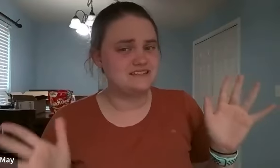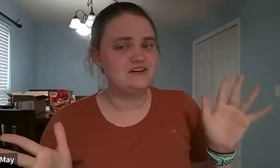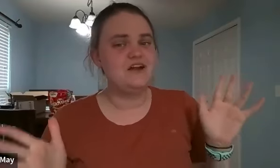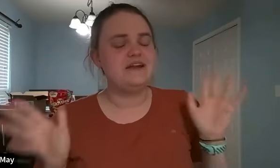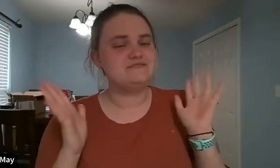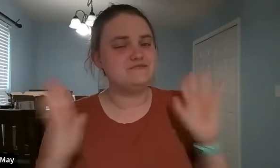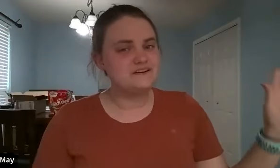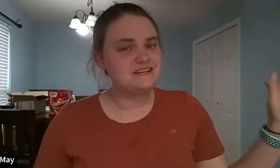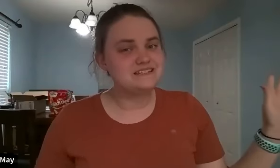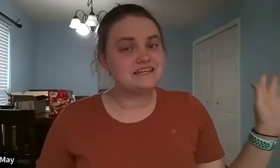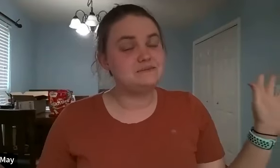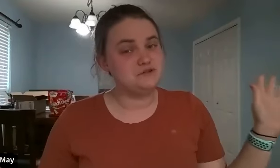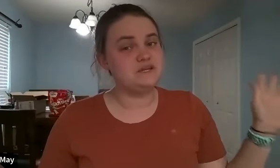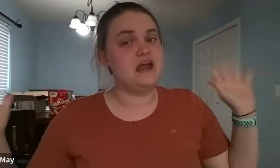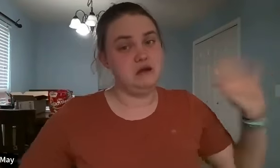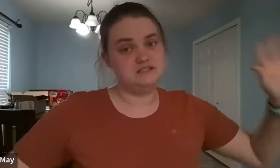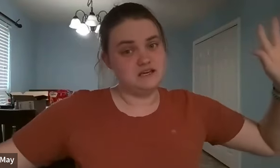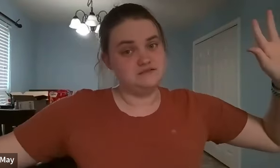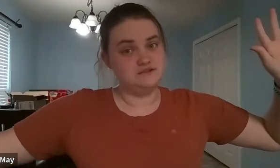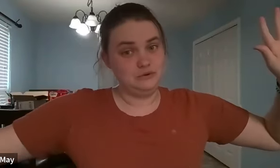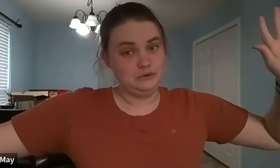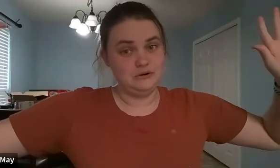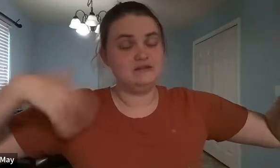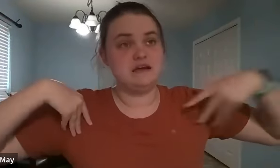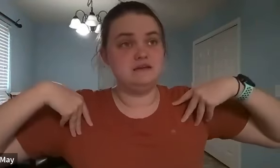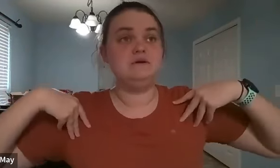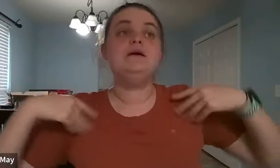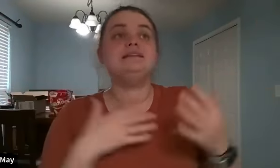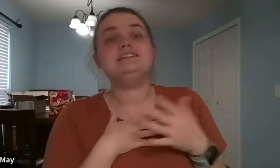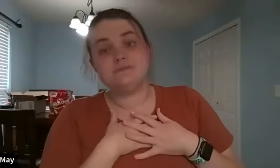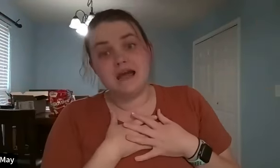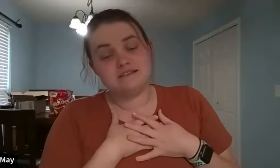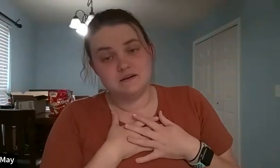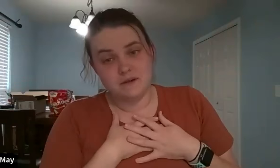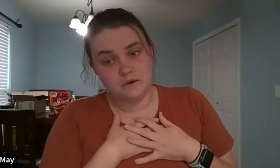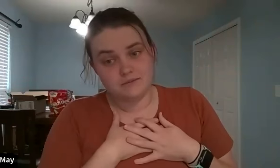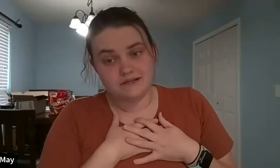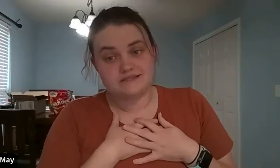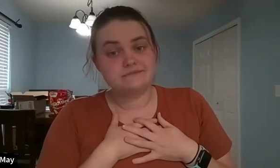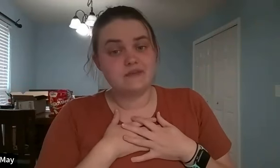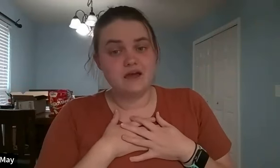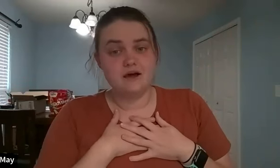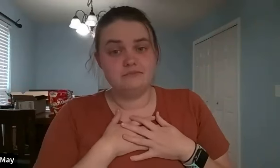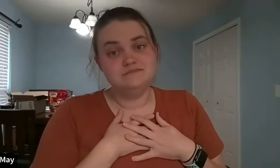ASL, it's very easy to end up doing it outside of school, or outside of, at least for me, outside of my workplace.